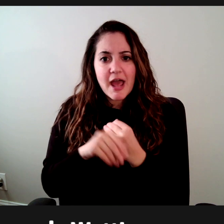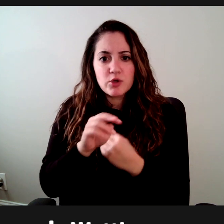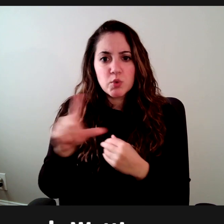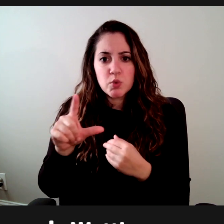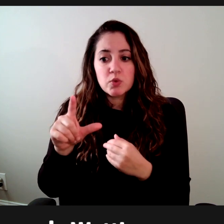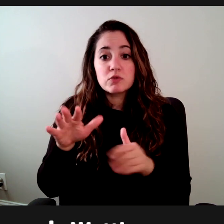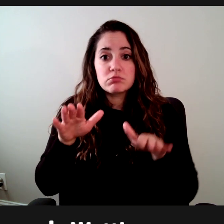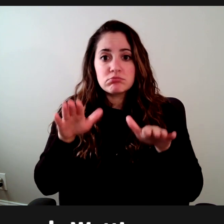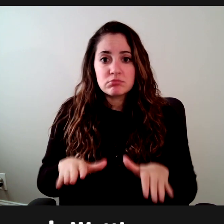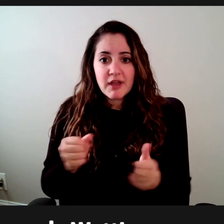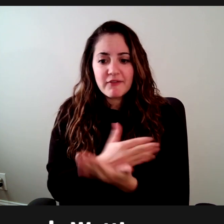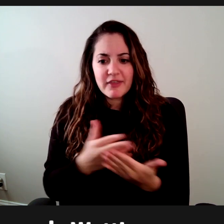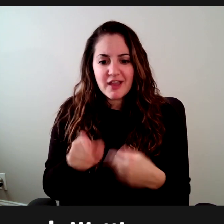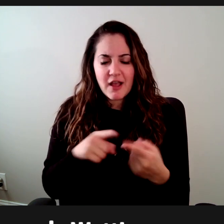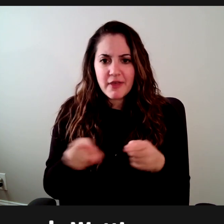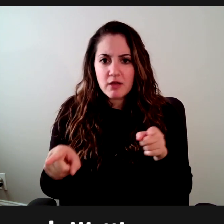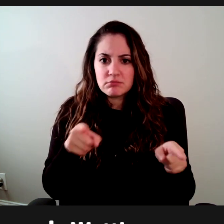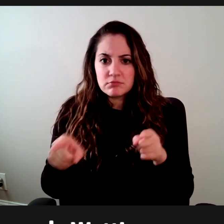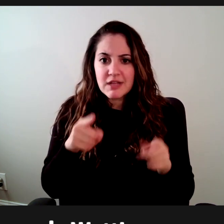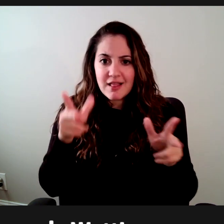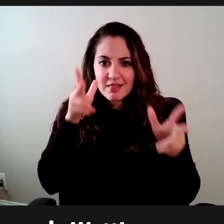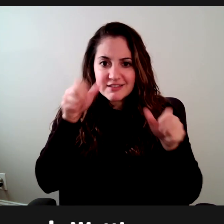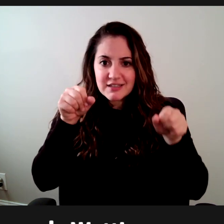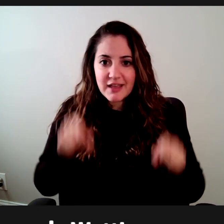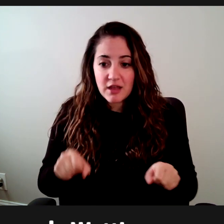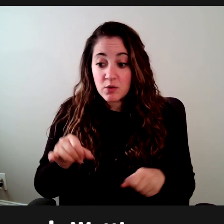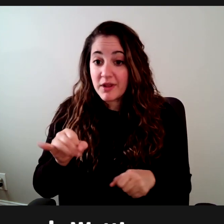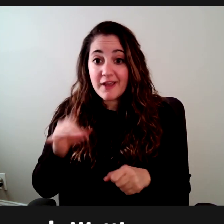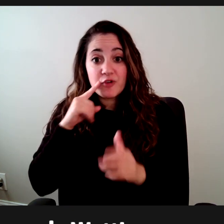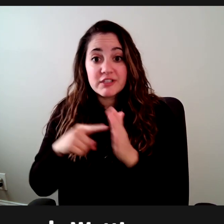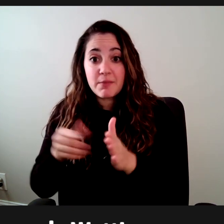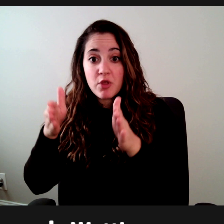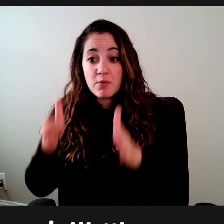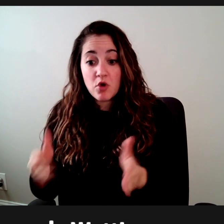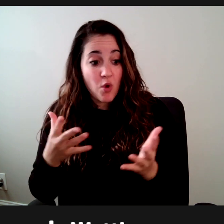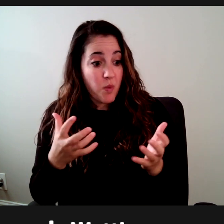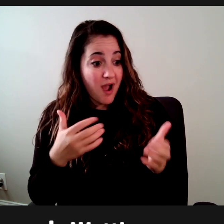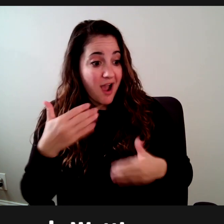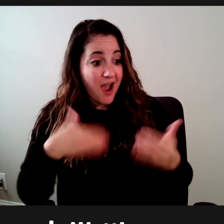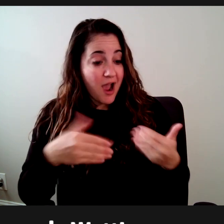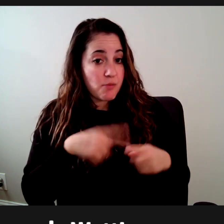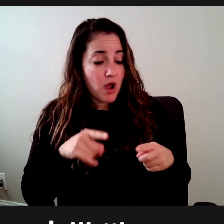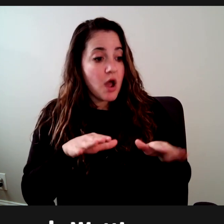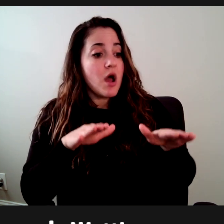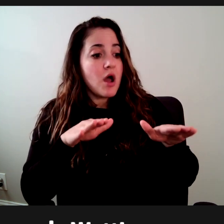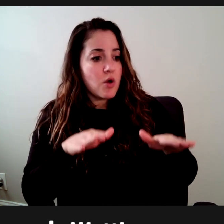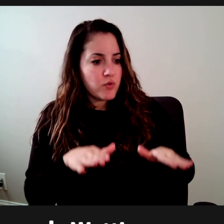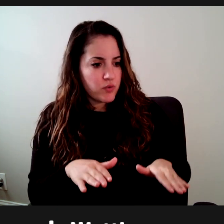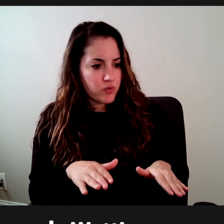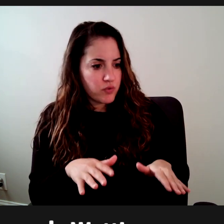so both people can listen to each other, taking a deep breath, watching myself get really amped up, and then bringing it back